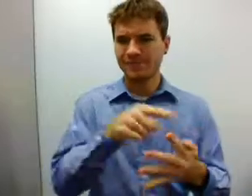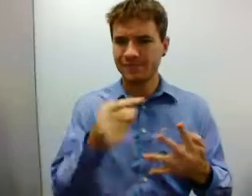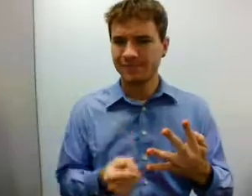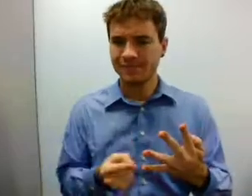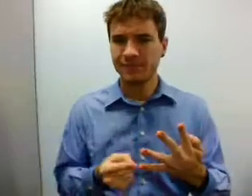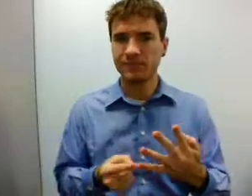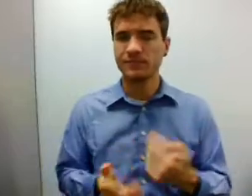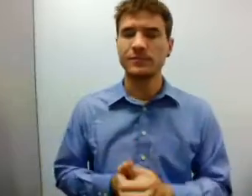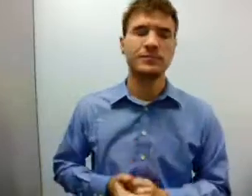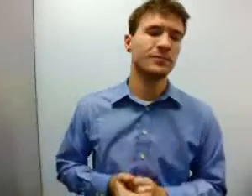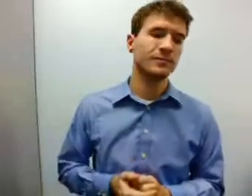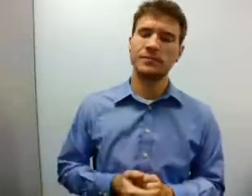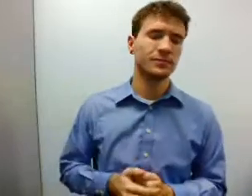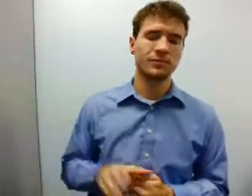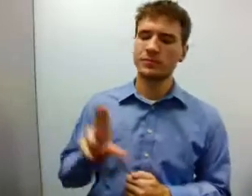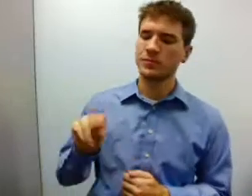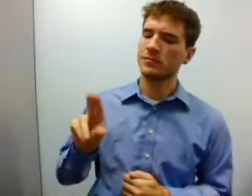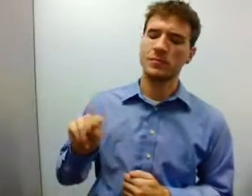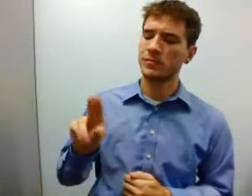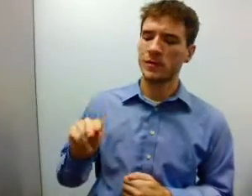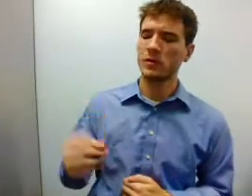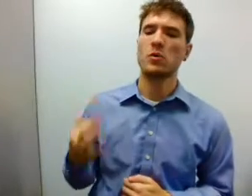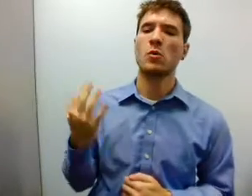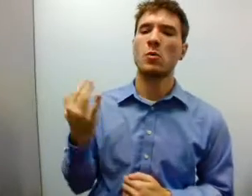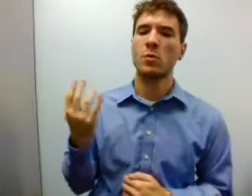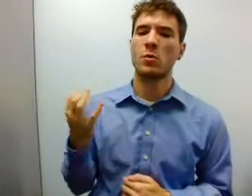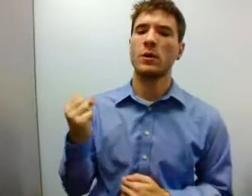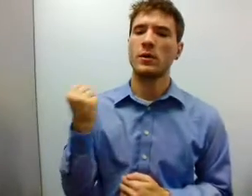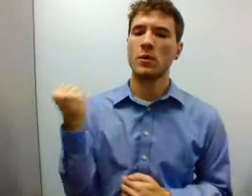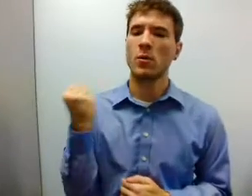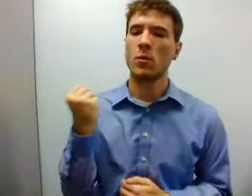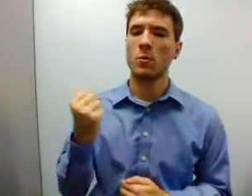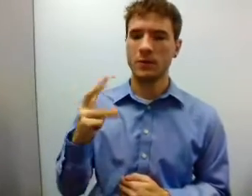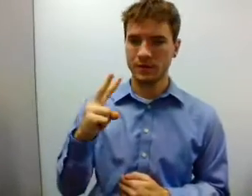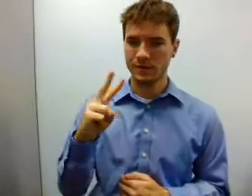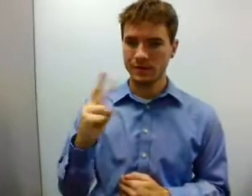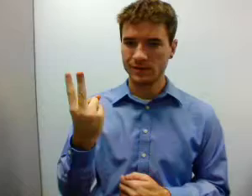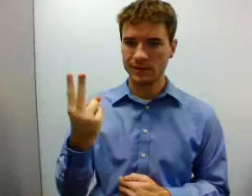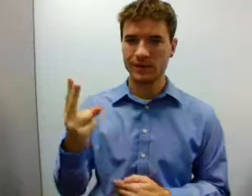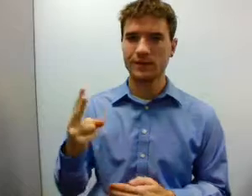fantastic fit. Well, we're certainly happy to have you with us. Thank you so much, Maggie Mistel. You're welcome.